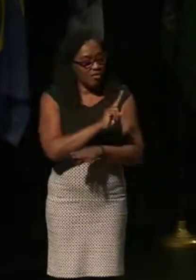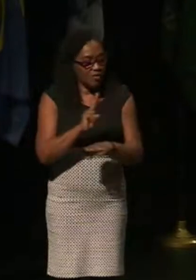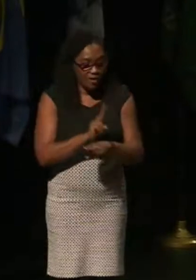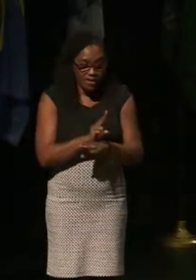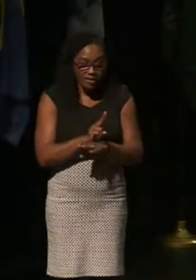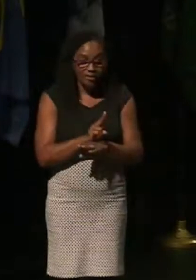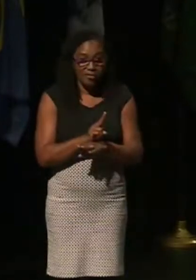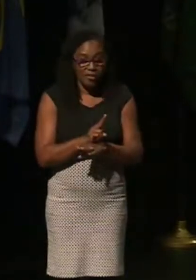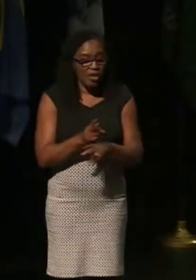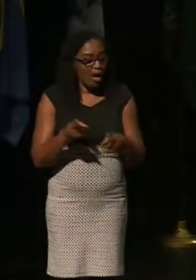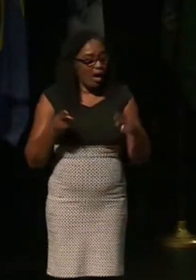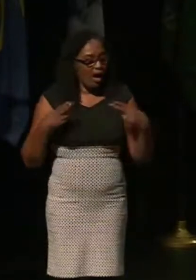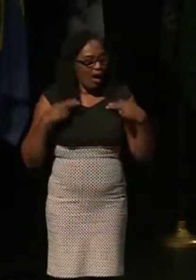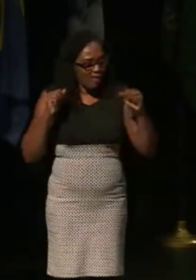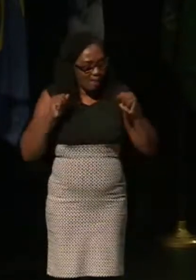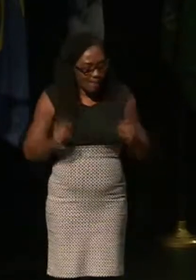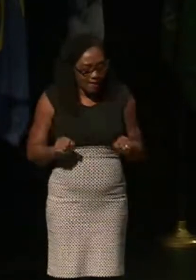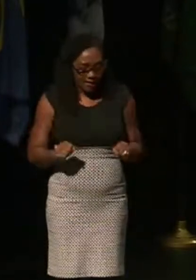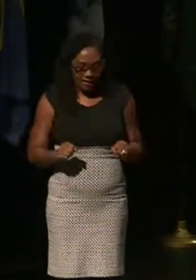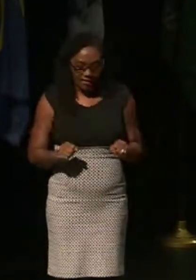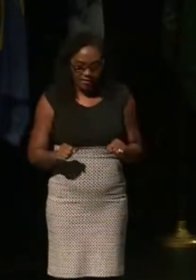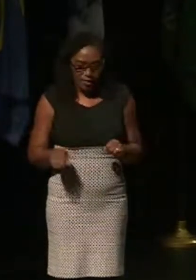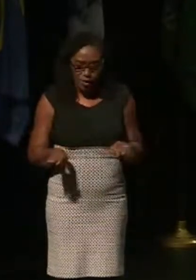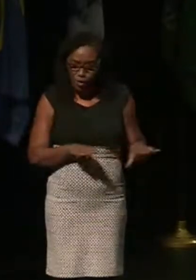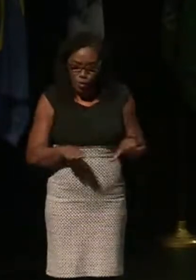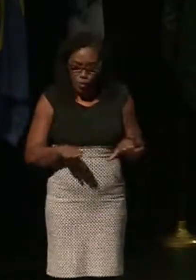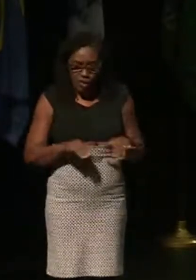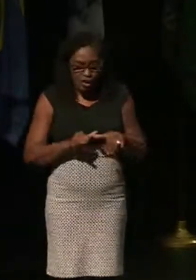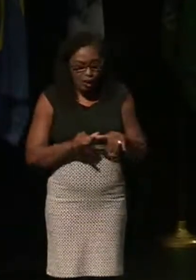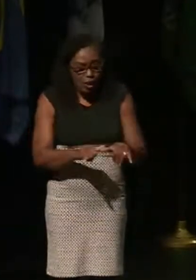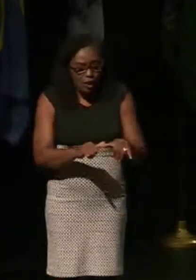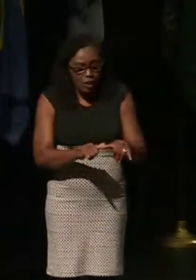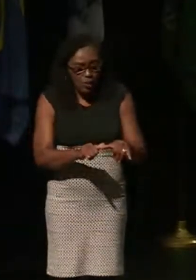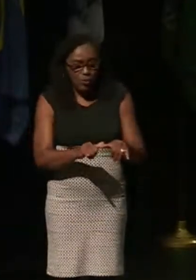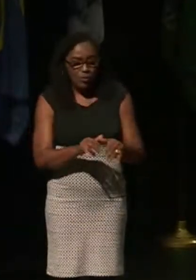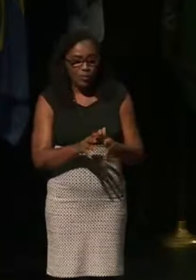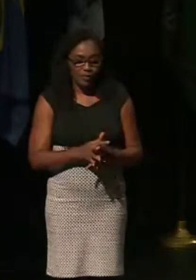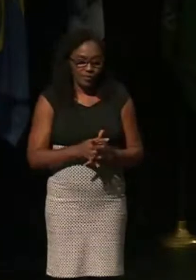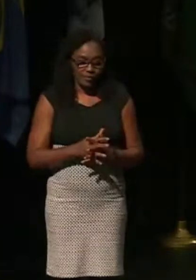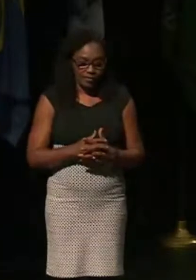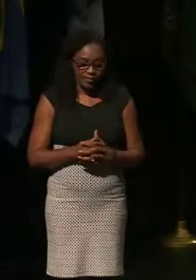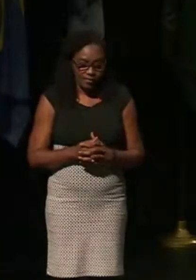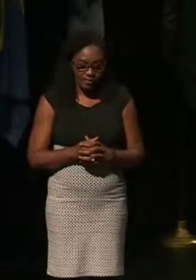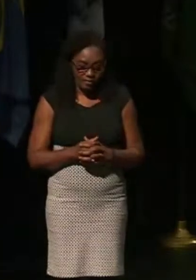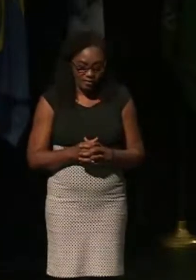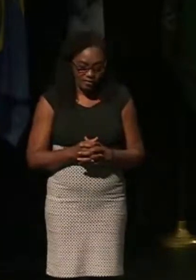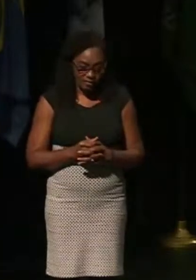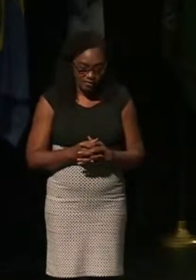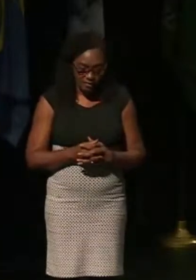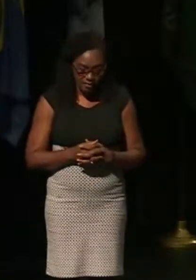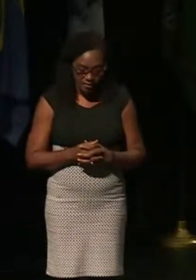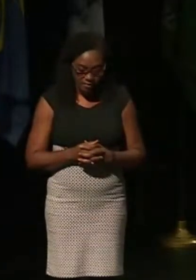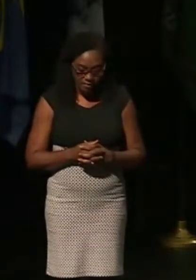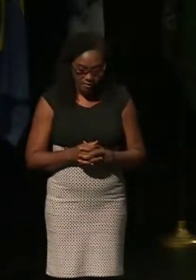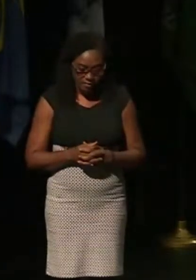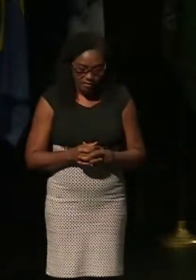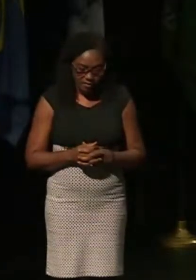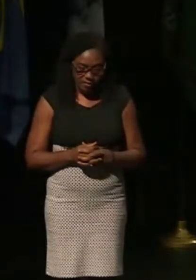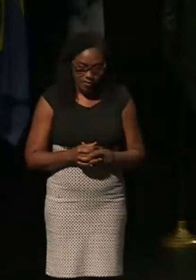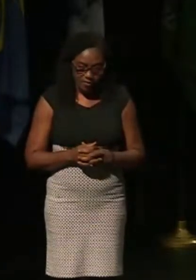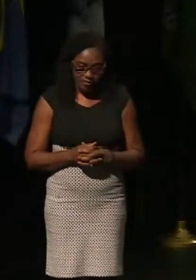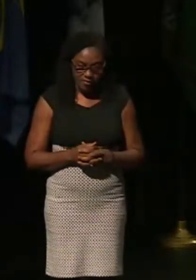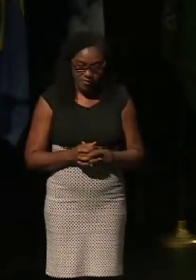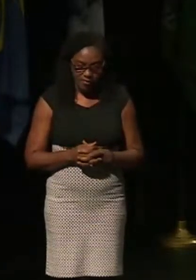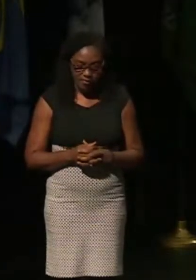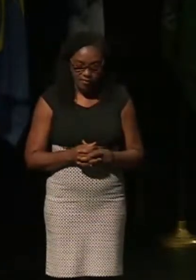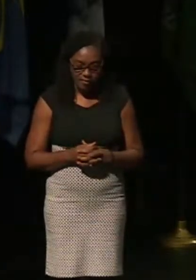have astutely proven your ability to cultivate that which is required for success. With encouragement from your support system, family, friends, and